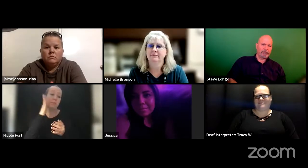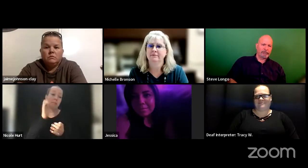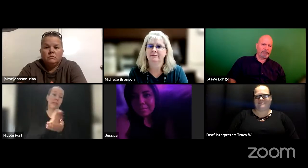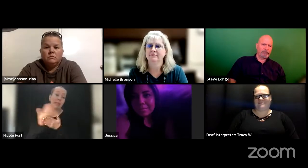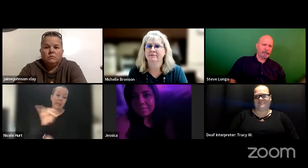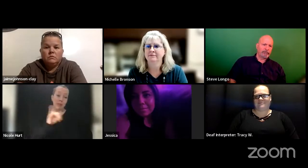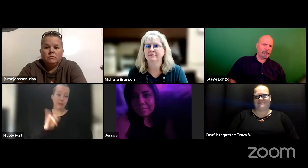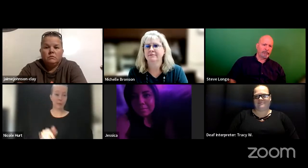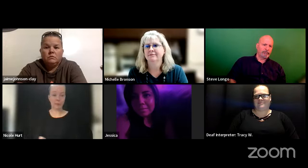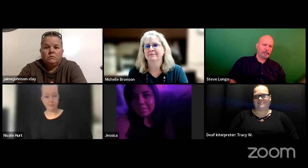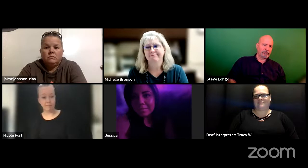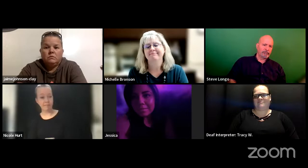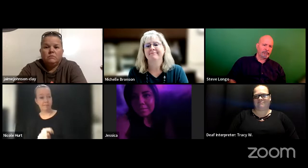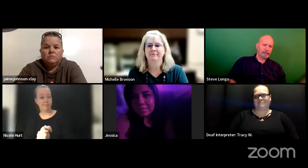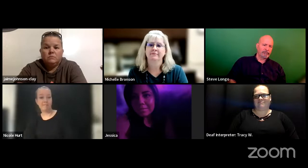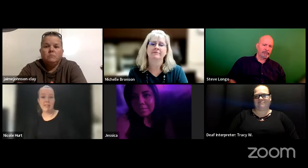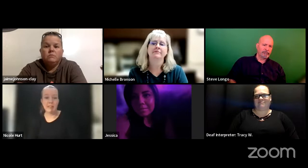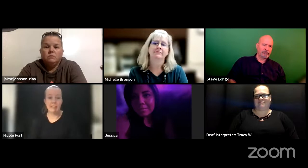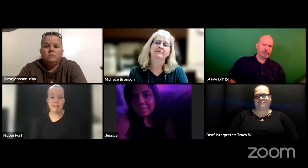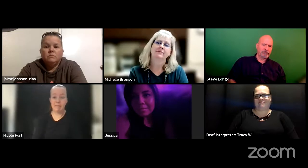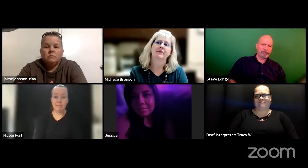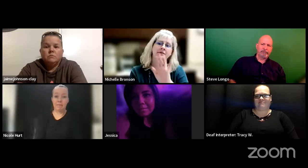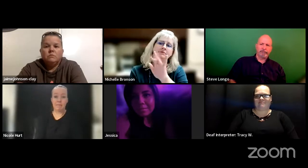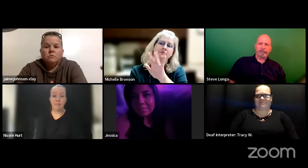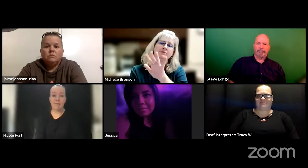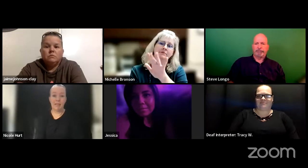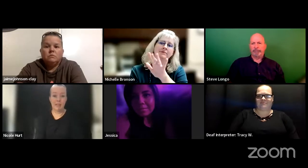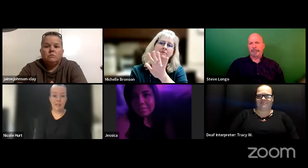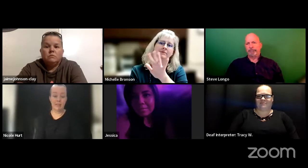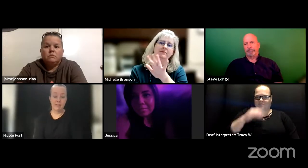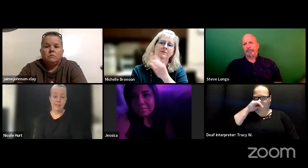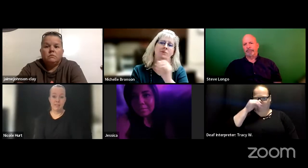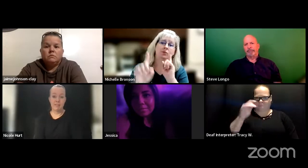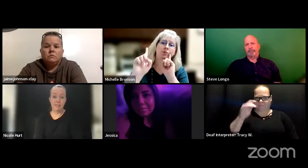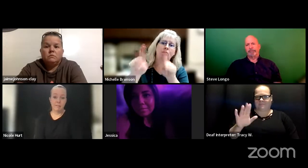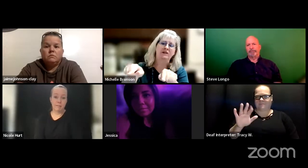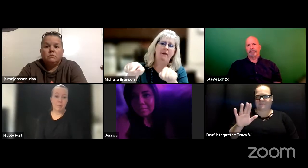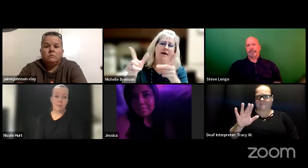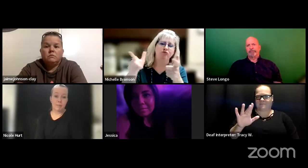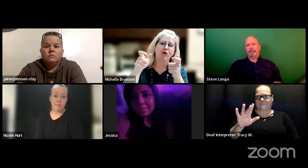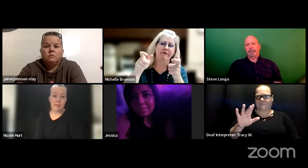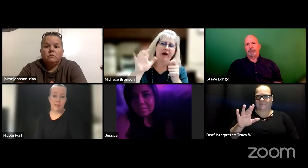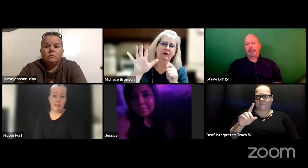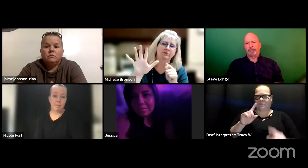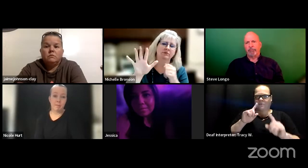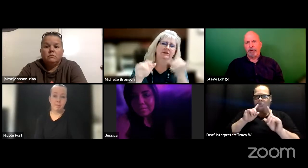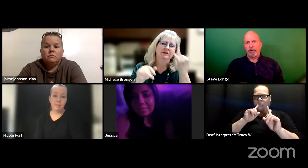other is really enticing. So having it outside where we can do that might be kind of nice too.